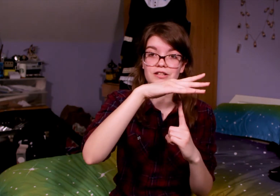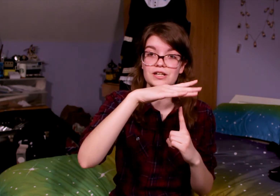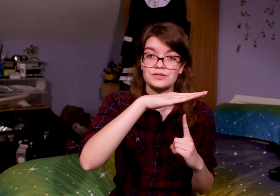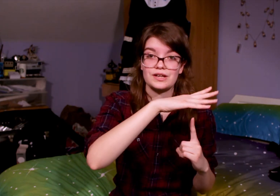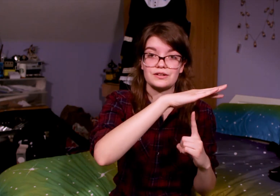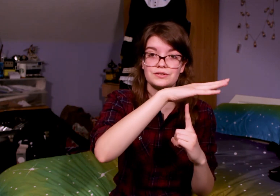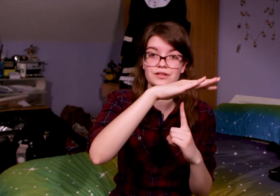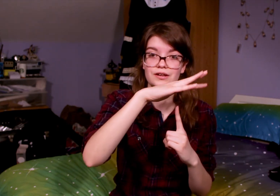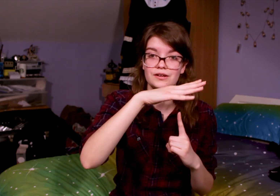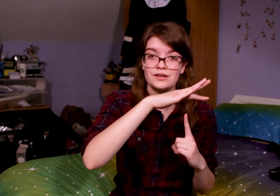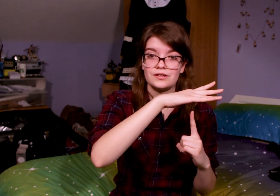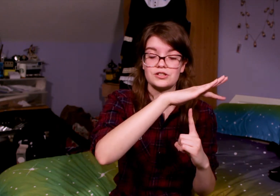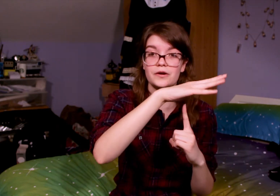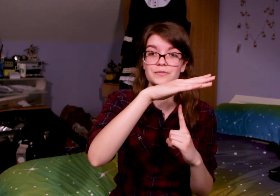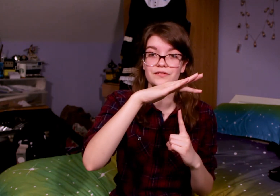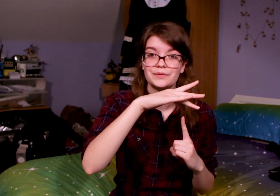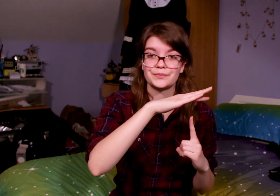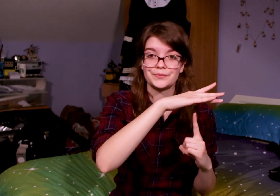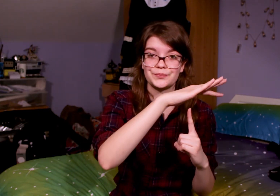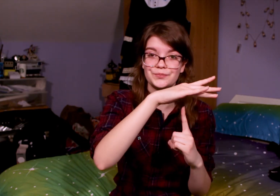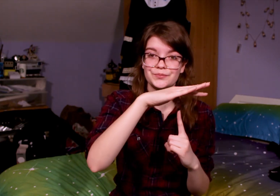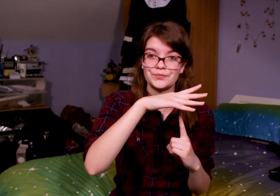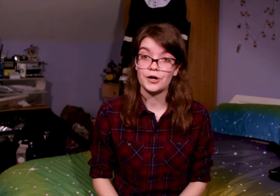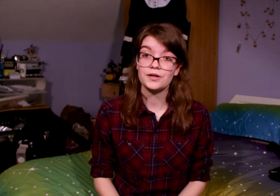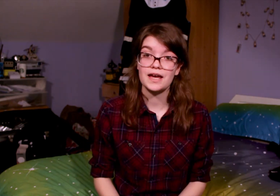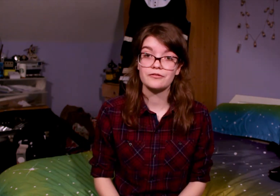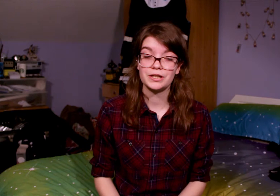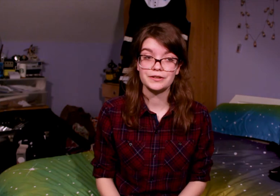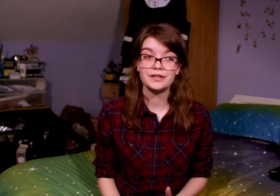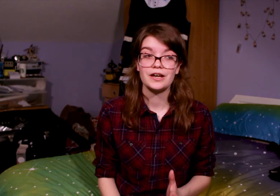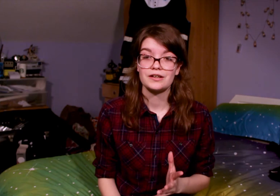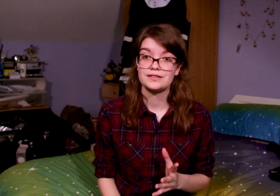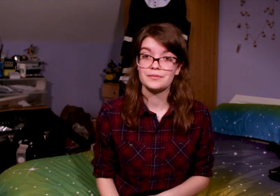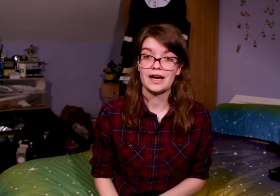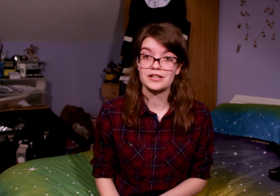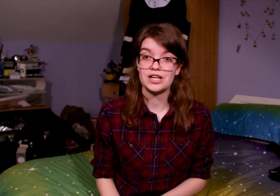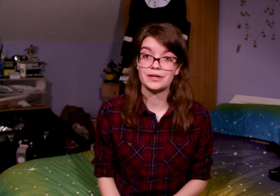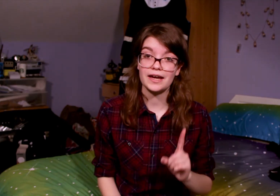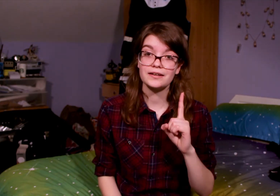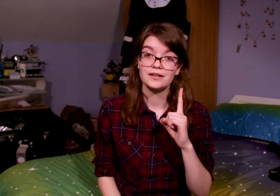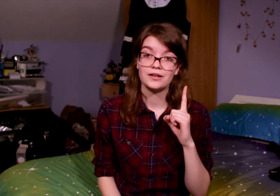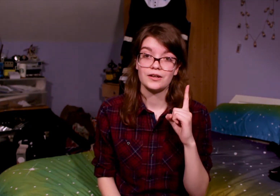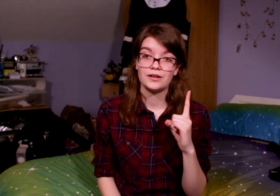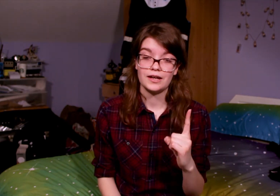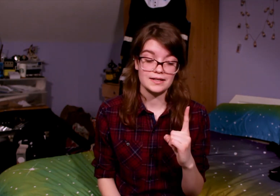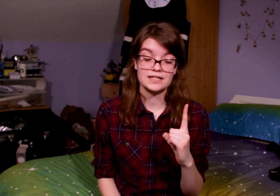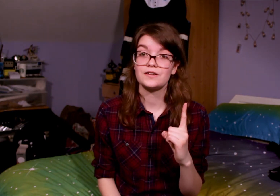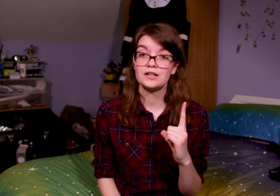gentle circles to show it's moving. For hot air balloon, similar hand shape again. Index finger